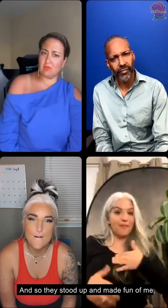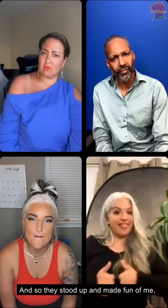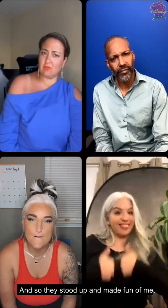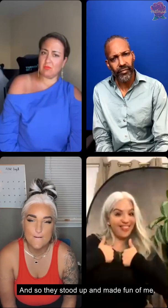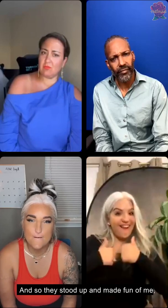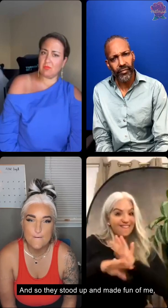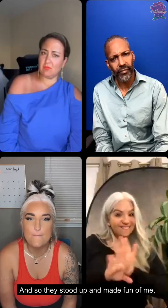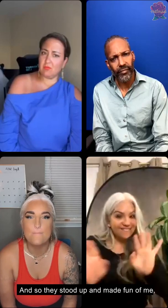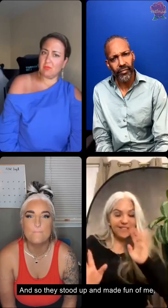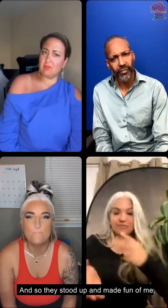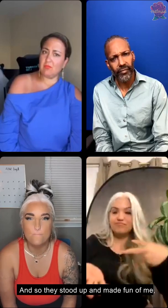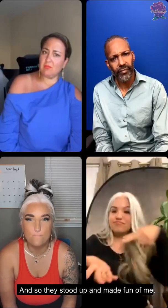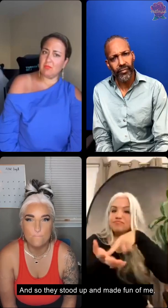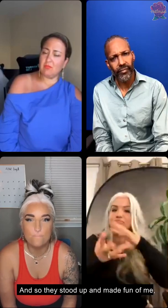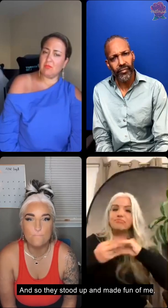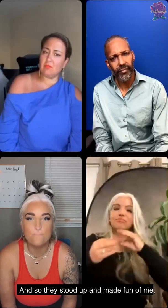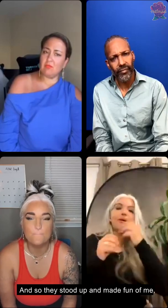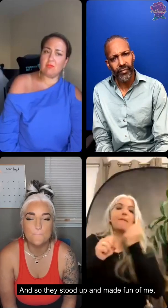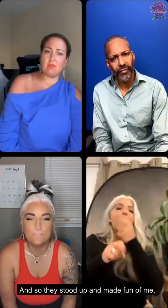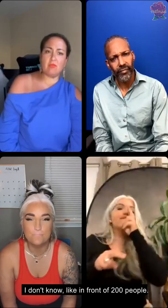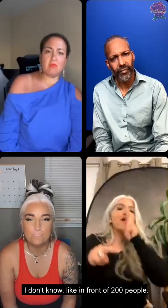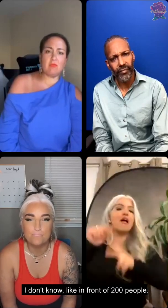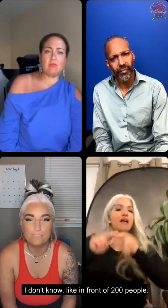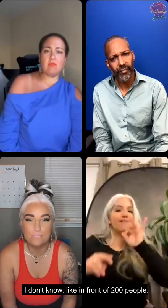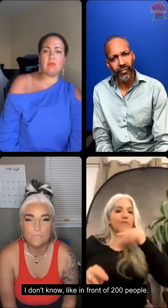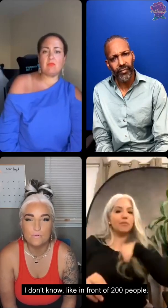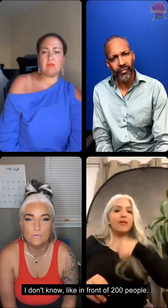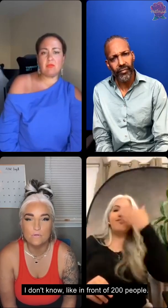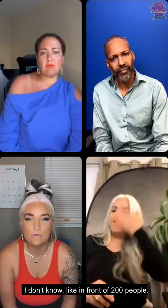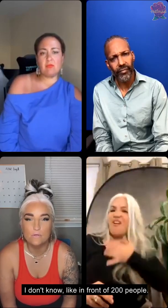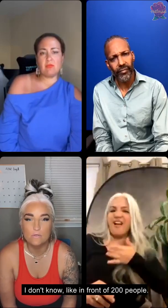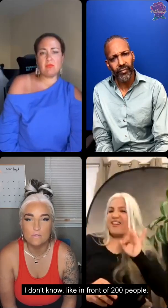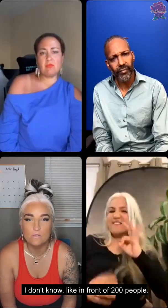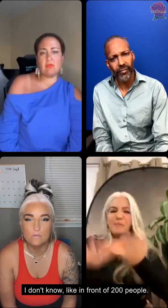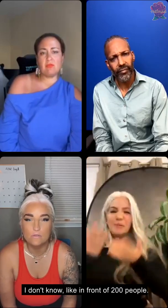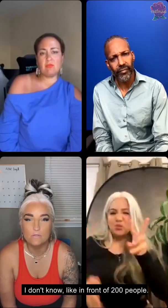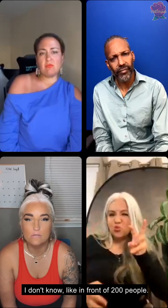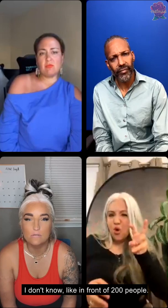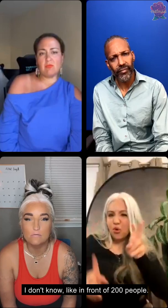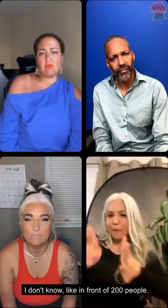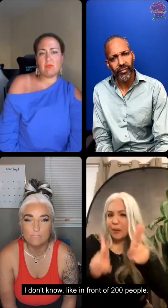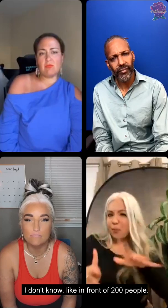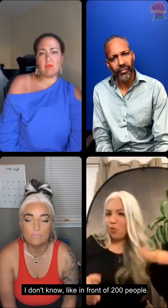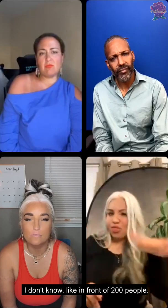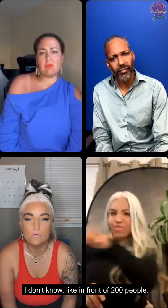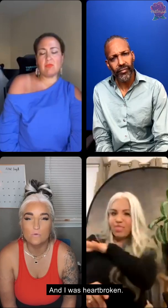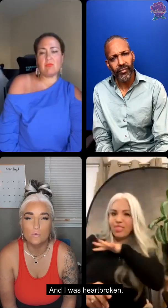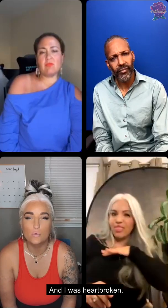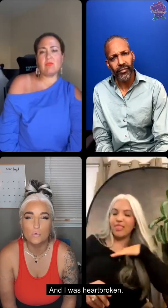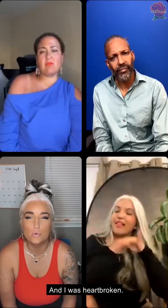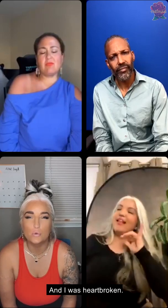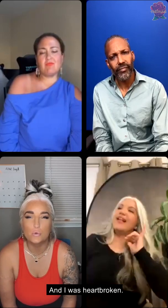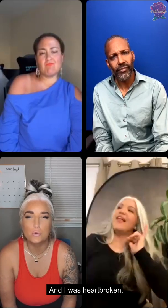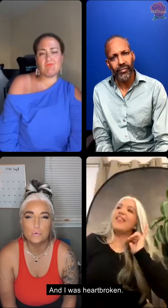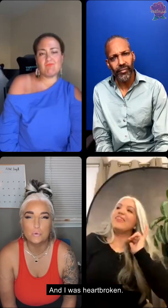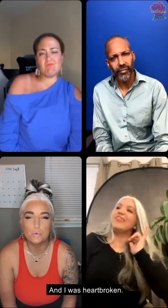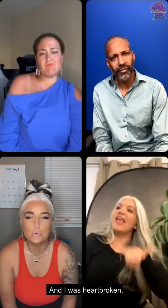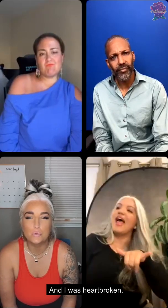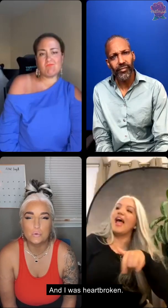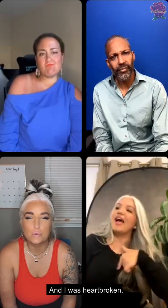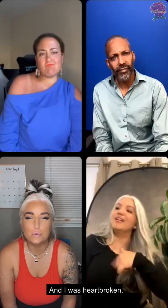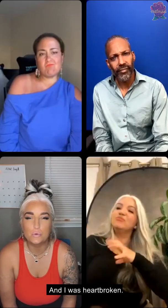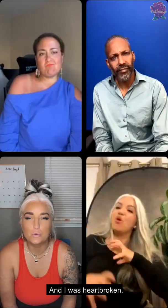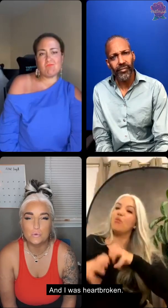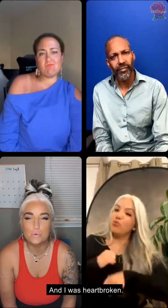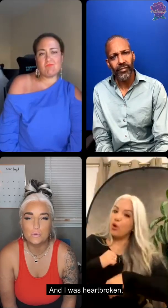my life. And so they stood up and made fun of me. I don't know, like in front of 200 people. And I